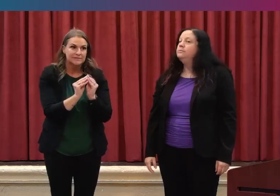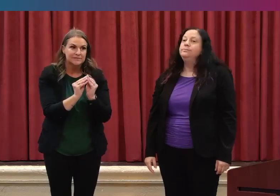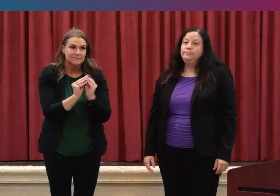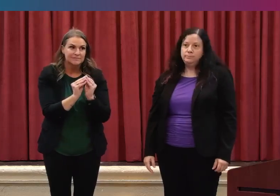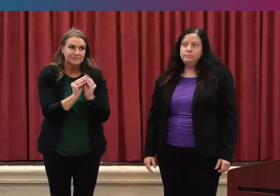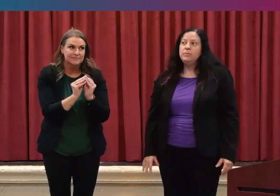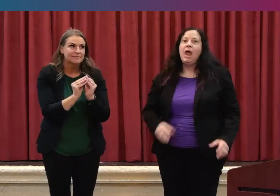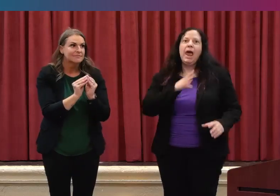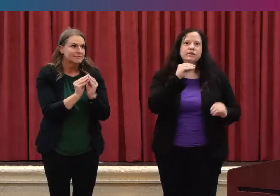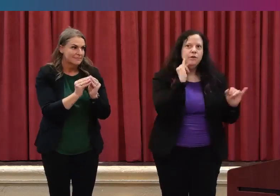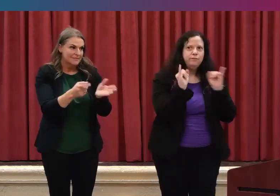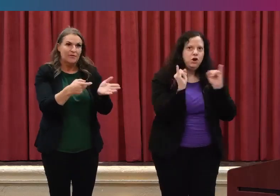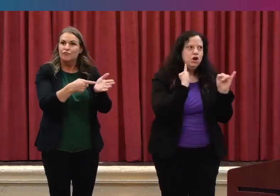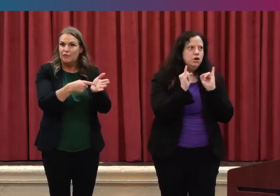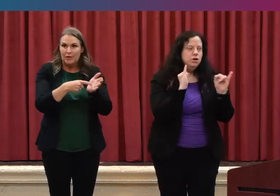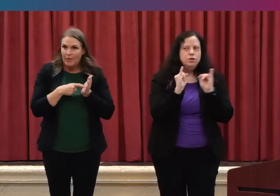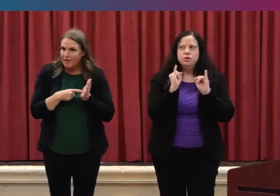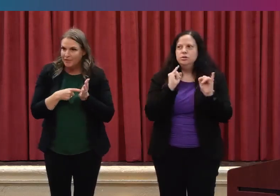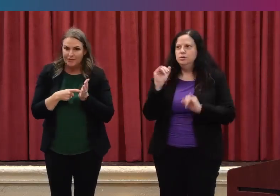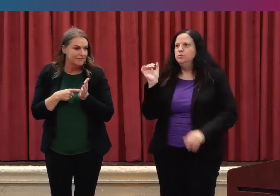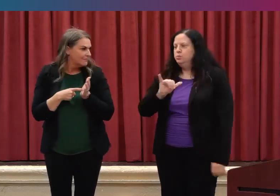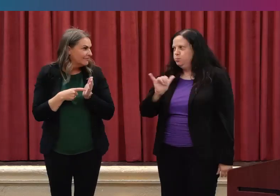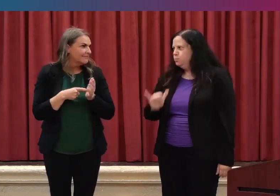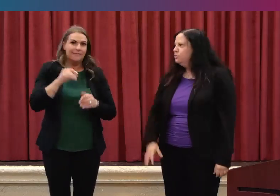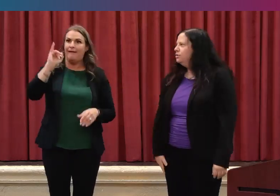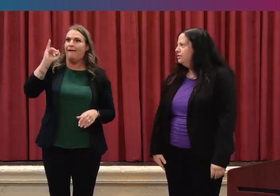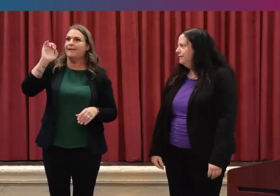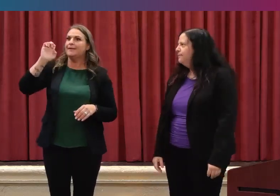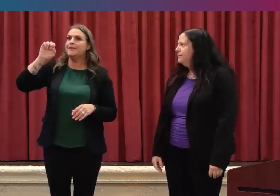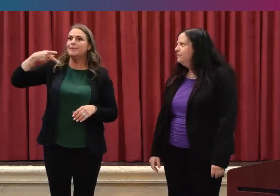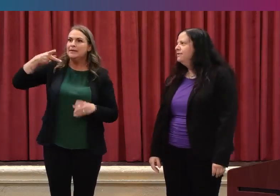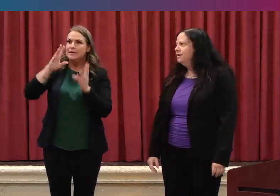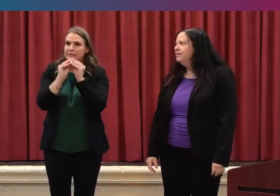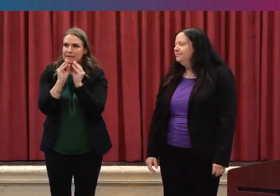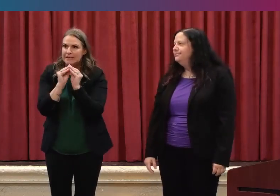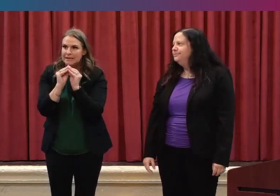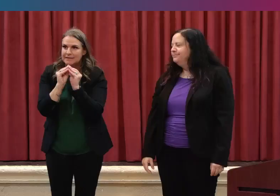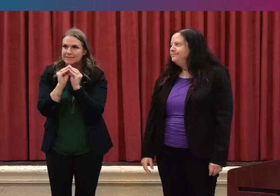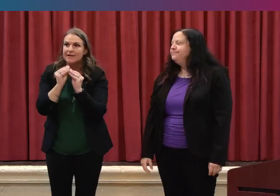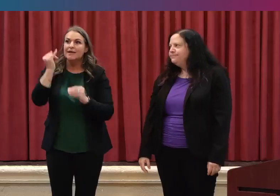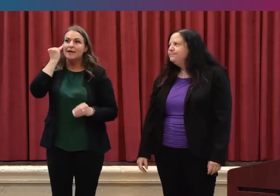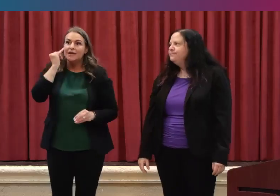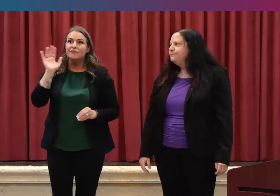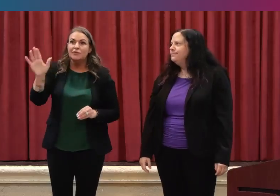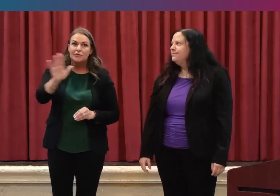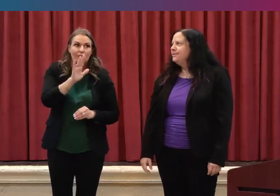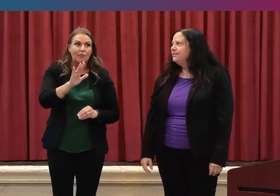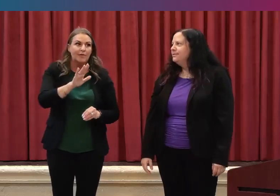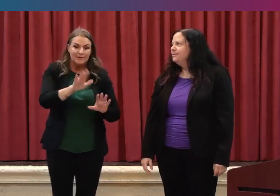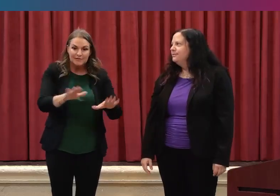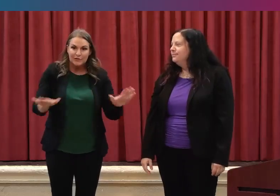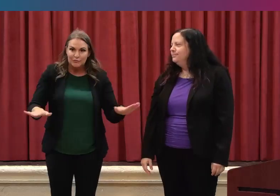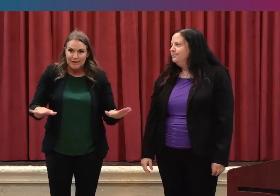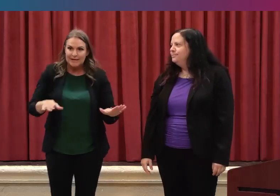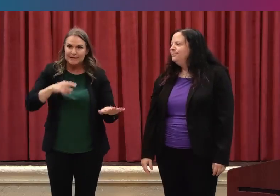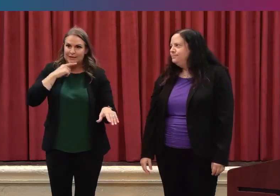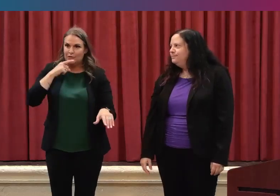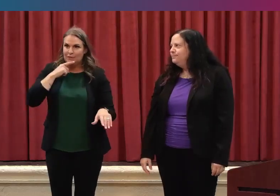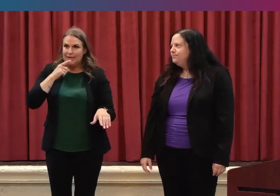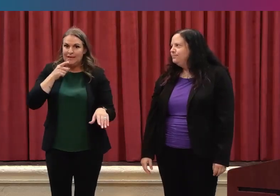If there's a parent-teacher conference, that is required. And job interviews. The IEPs that go on in the school